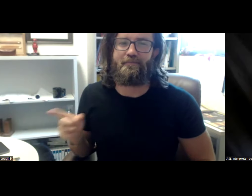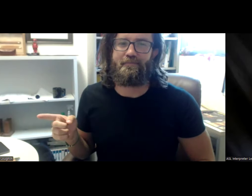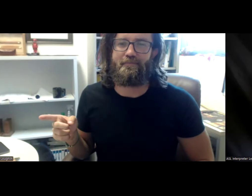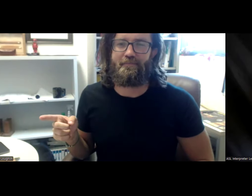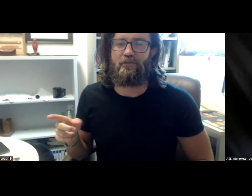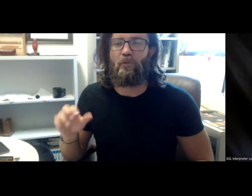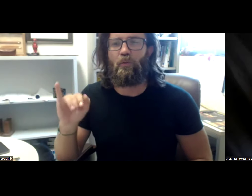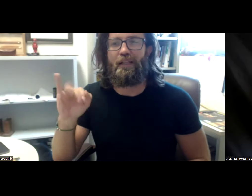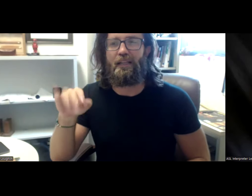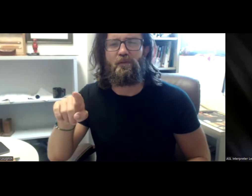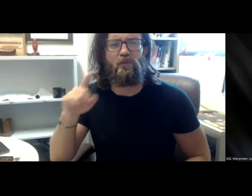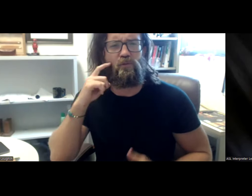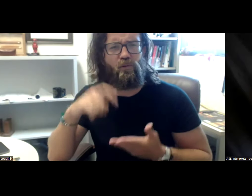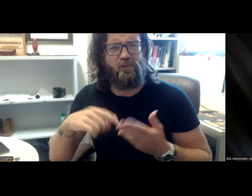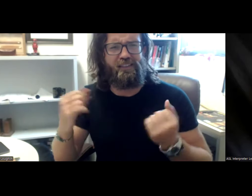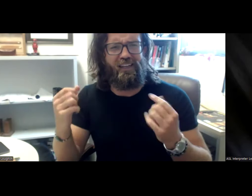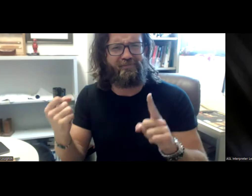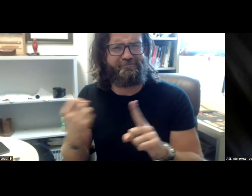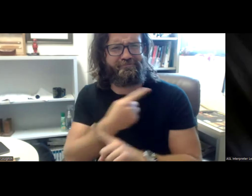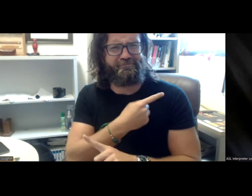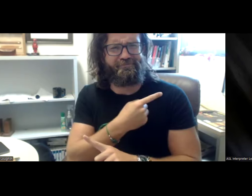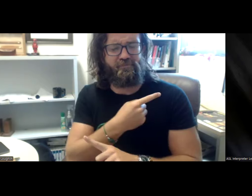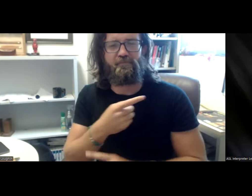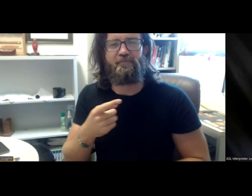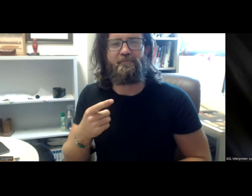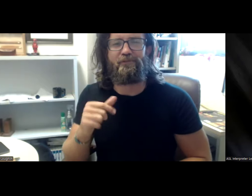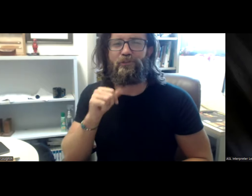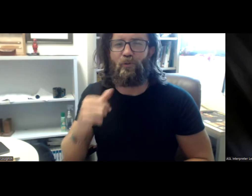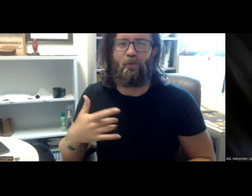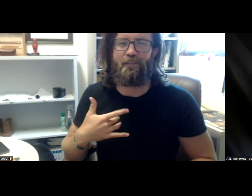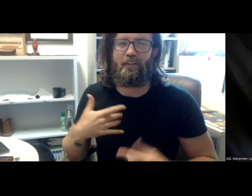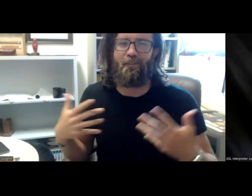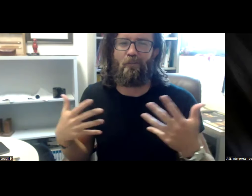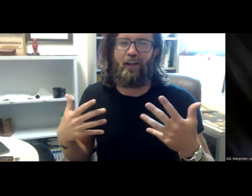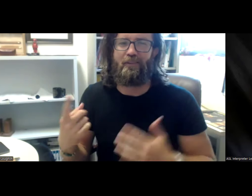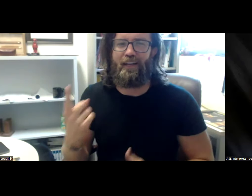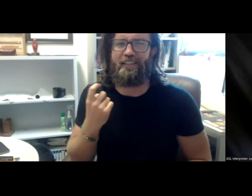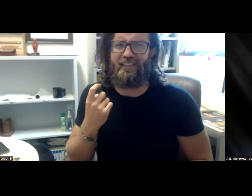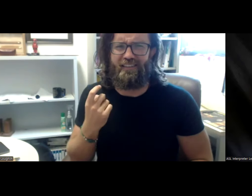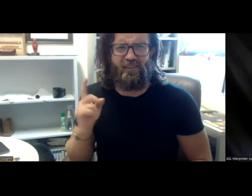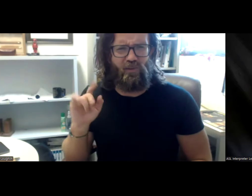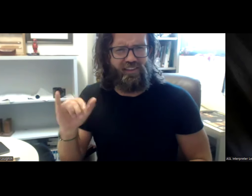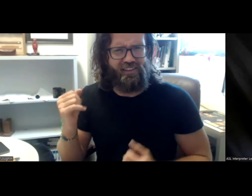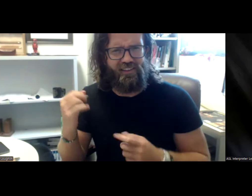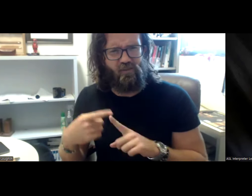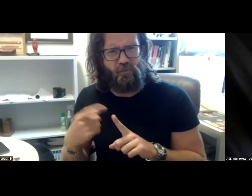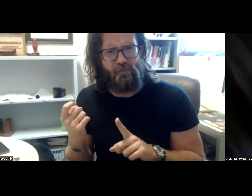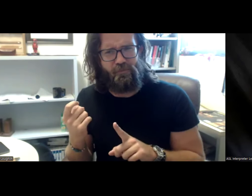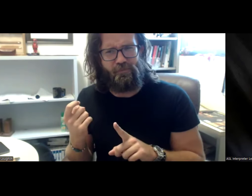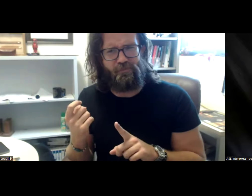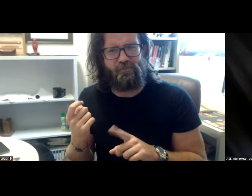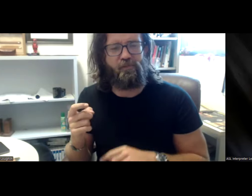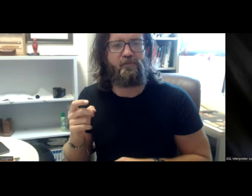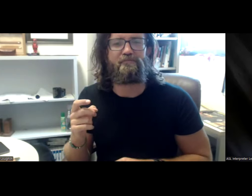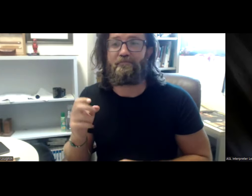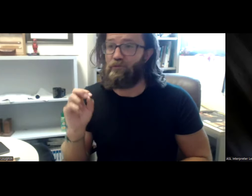also. That's from Canada. That's the Canadian variation. If you noticed a sign seems off, perhaps, and if you're too afraid